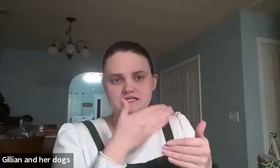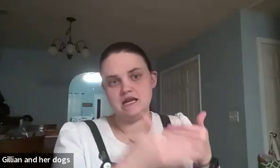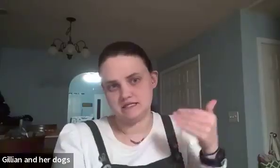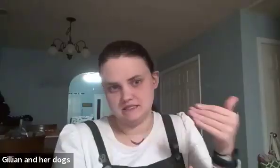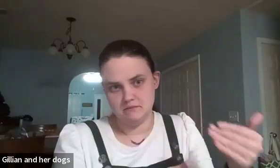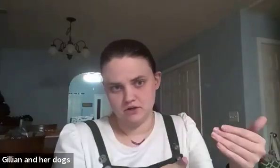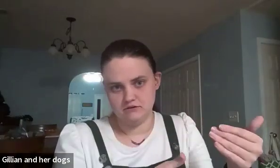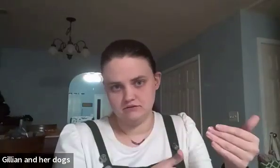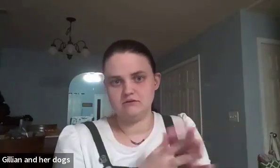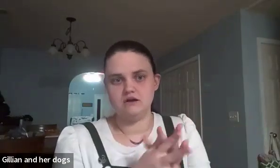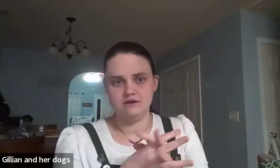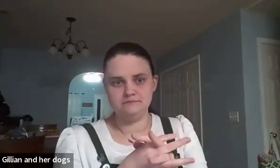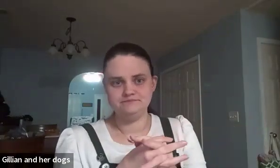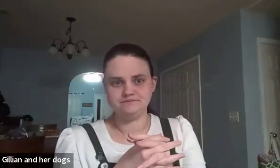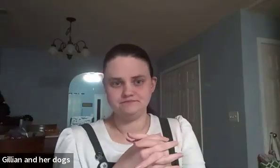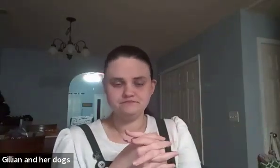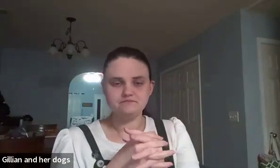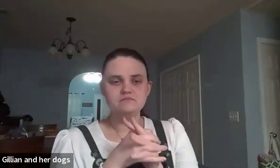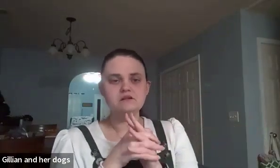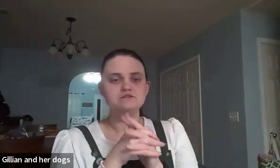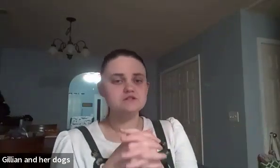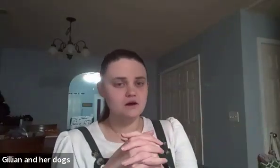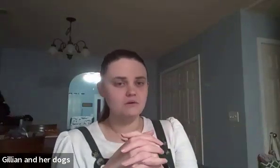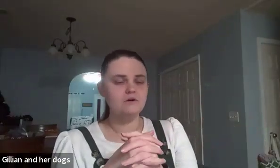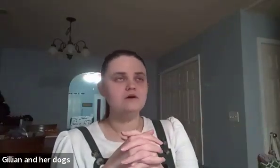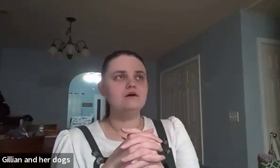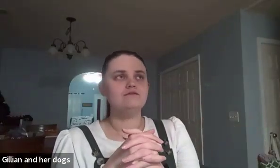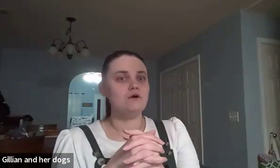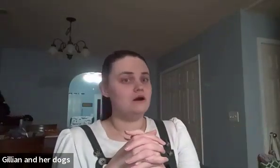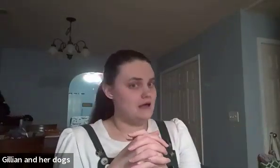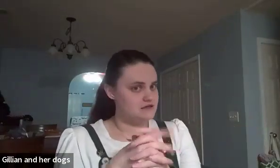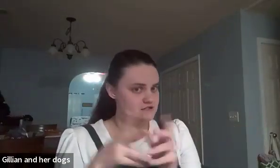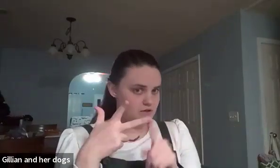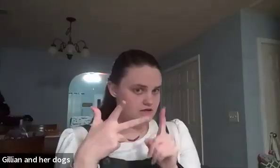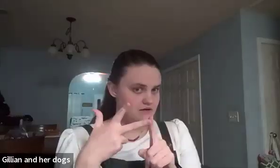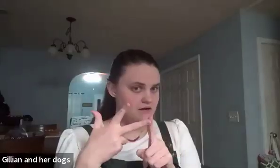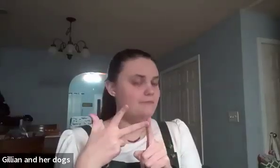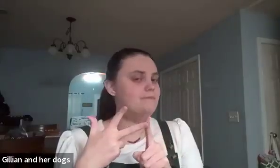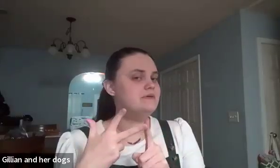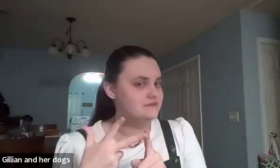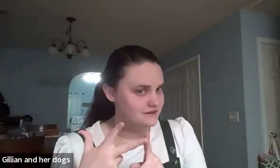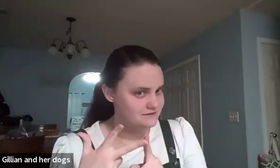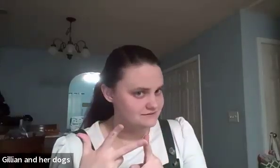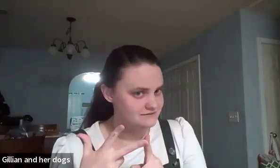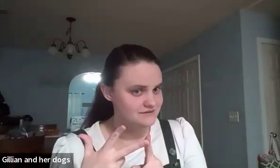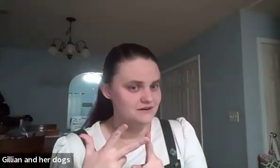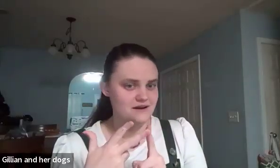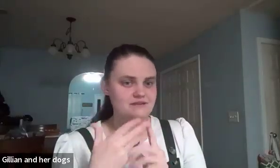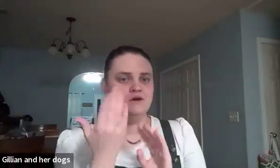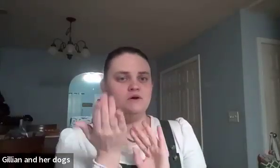the next number? Okay. So for our last one, a million. All right.